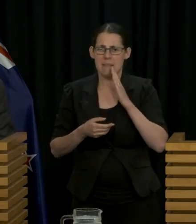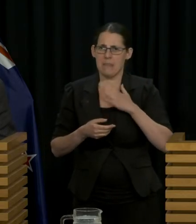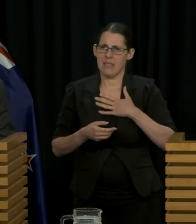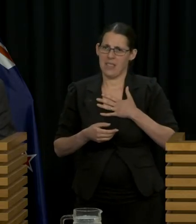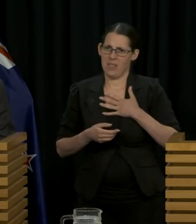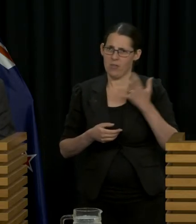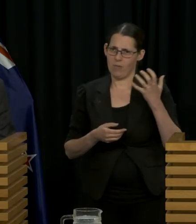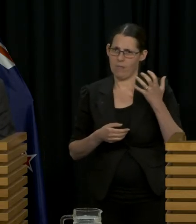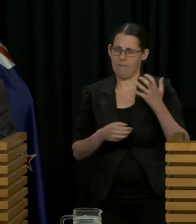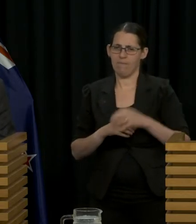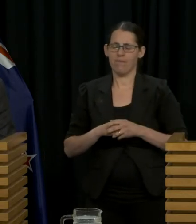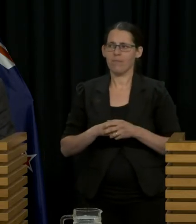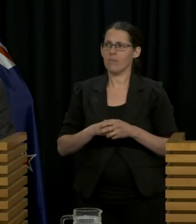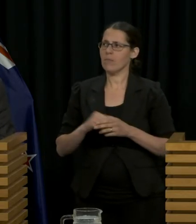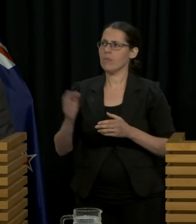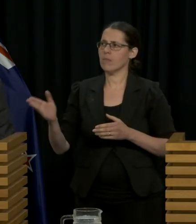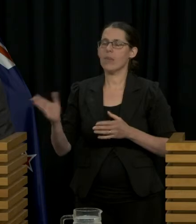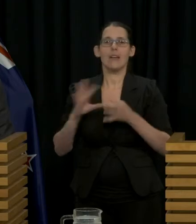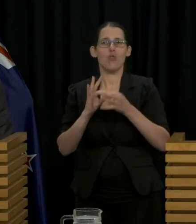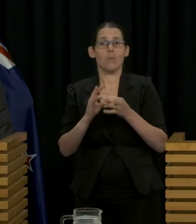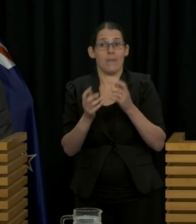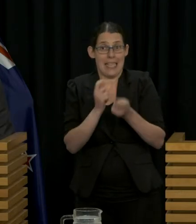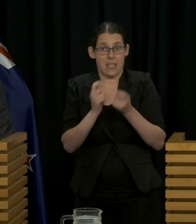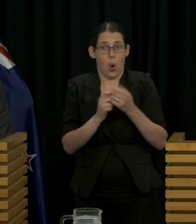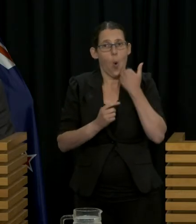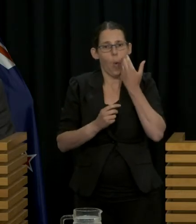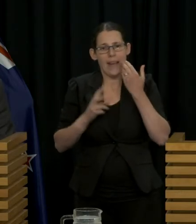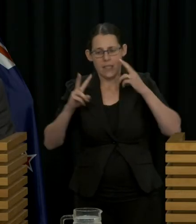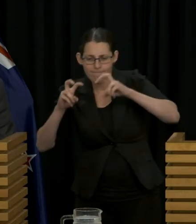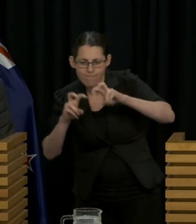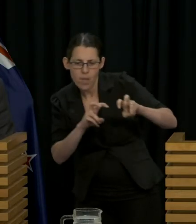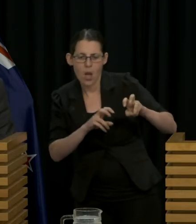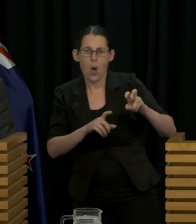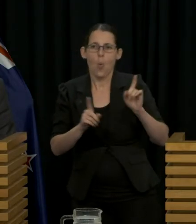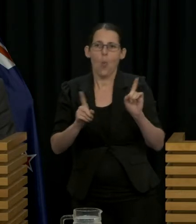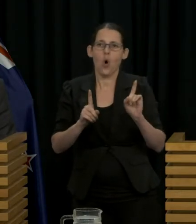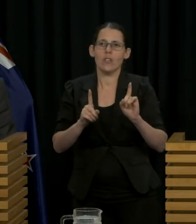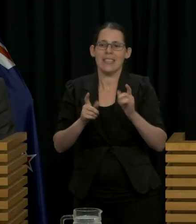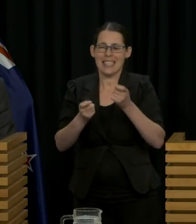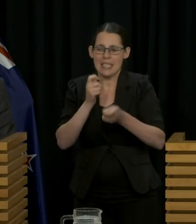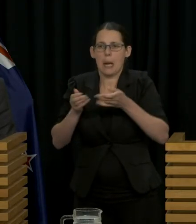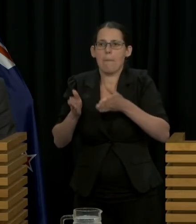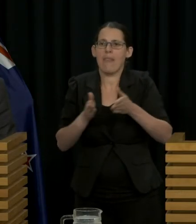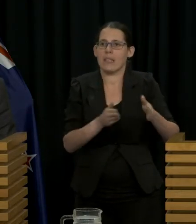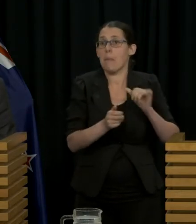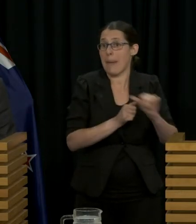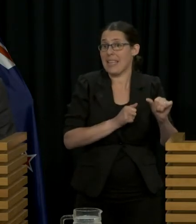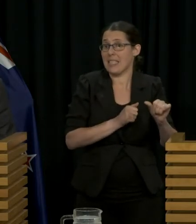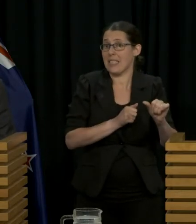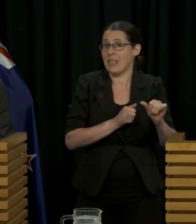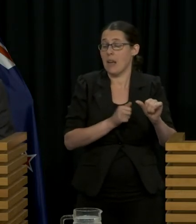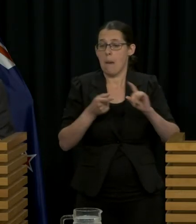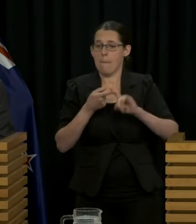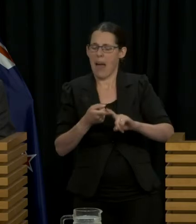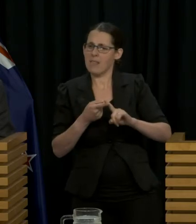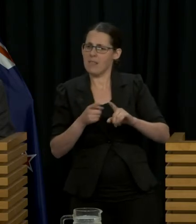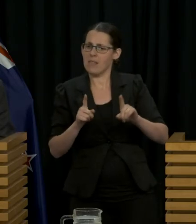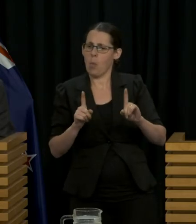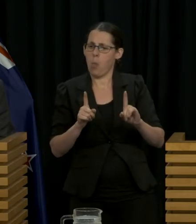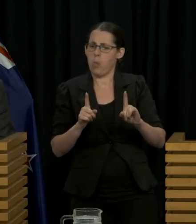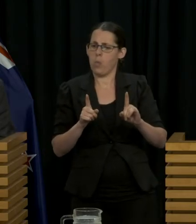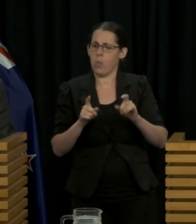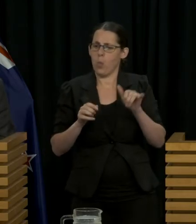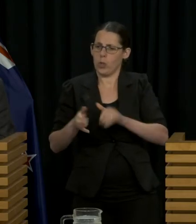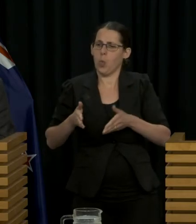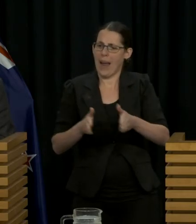we're always looking at different testing methods, what's going to be most effective, what's going to give us a good, reliable result, and if there's ways that we can speed up that process, we always